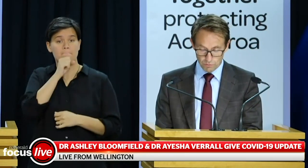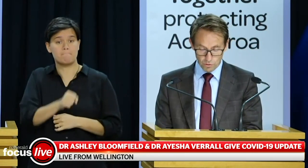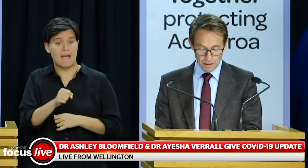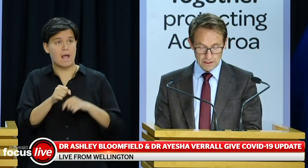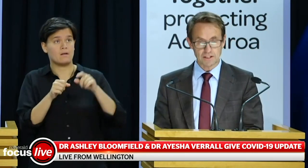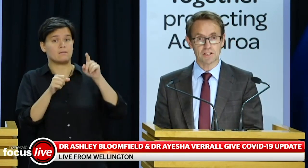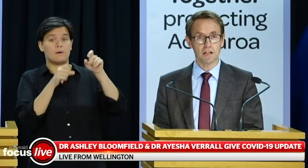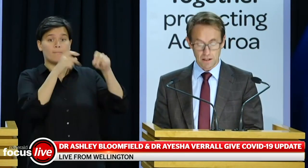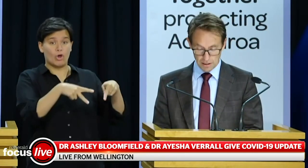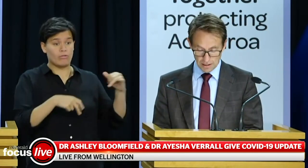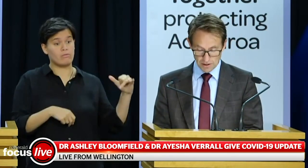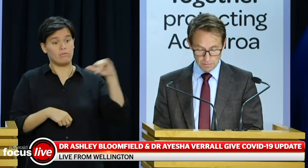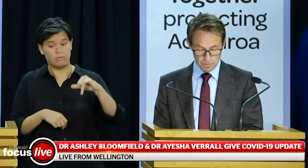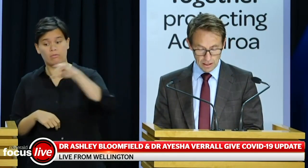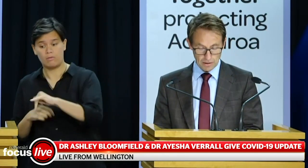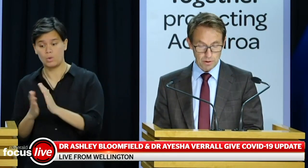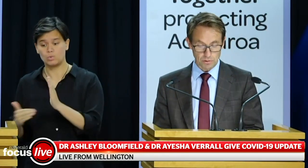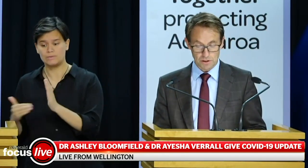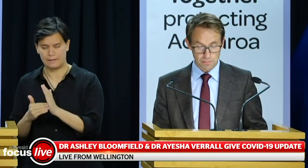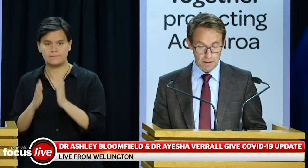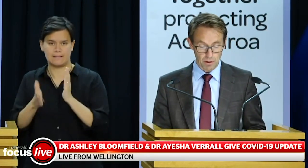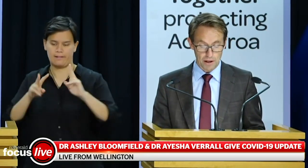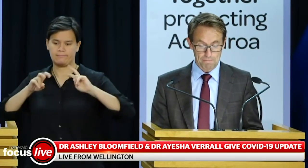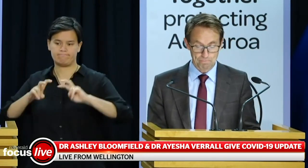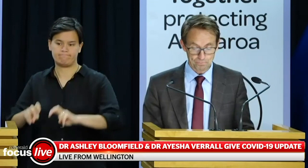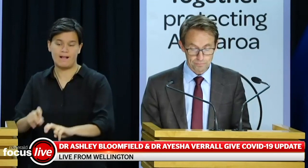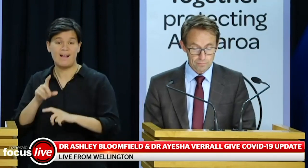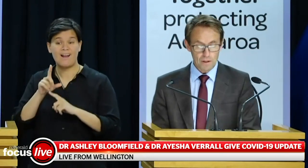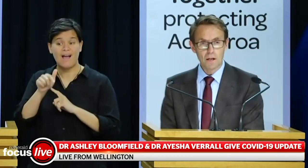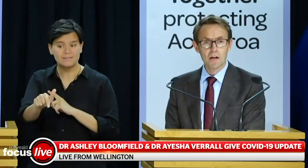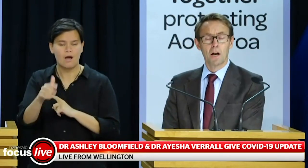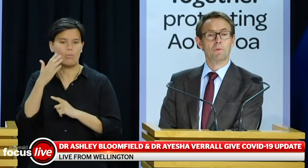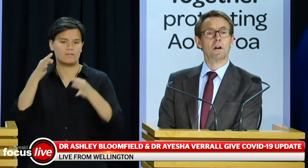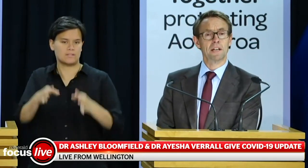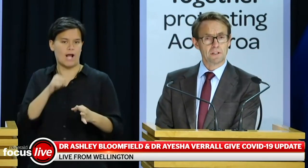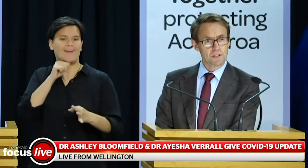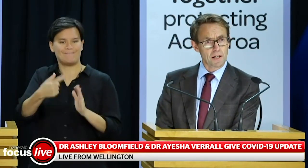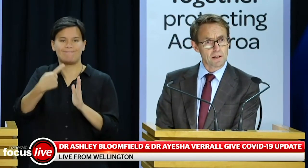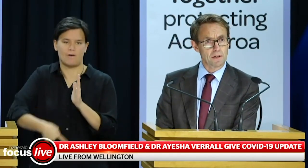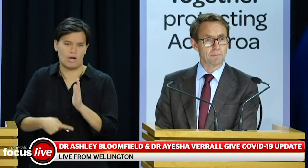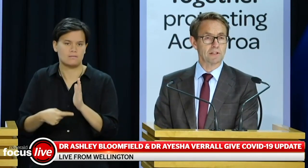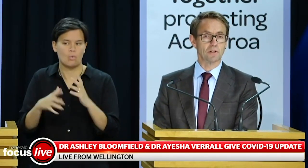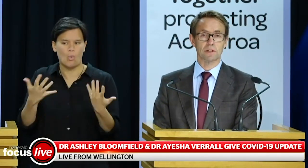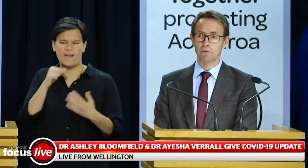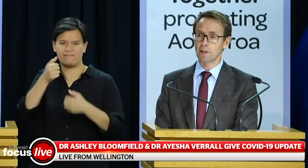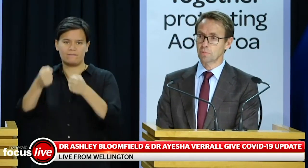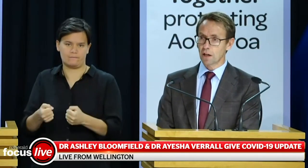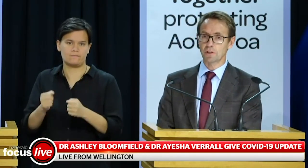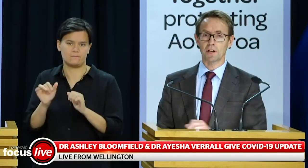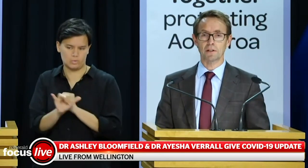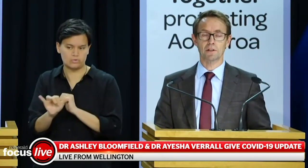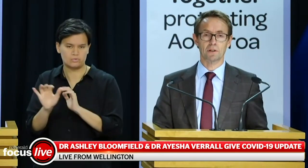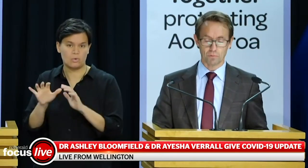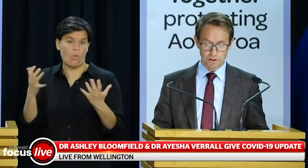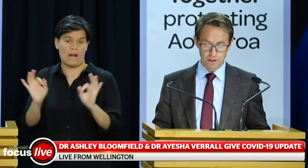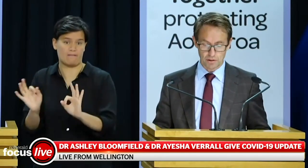gathered will inform any next steps regarding penalties that may apply. However, I can say that based on the information we